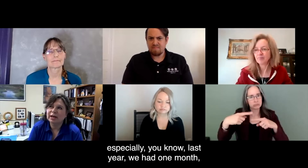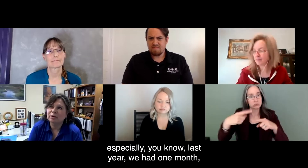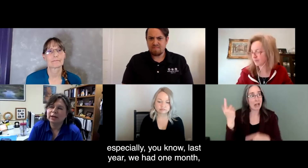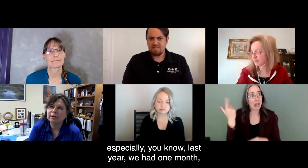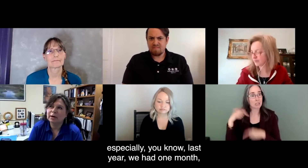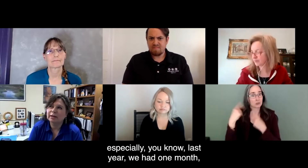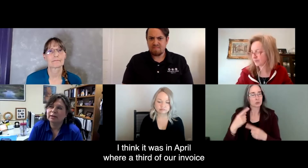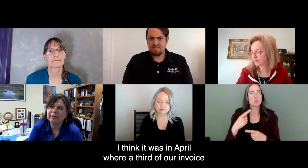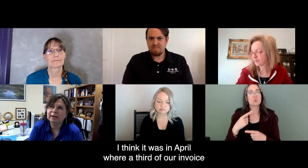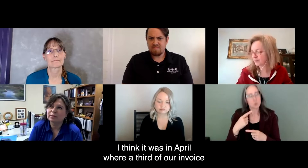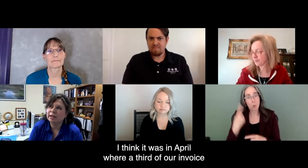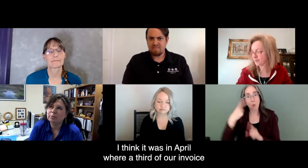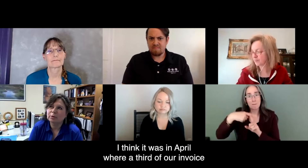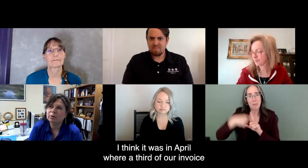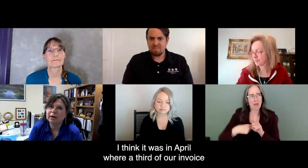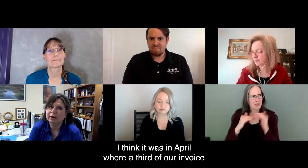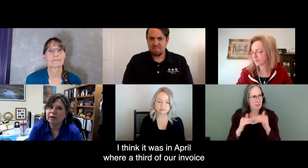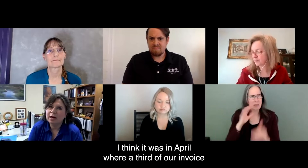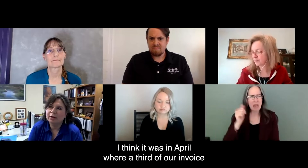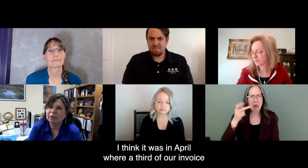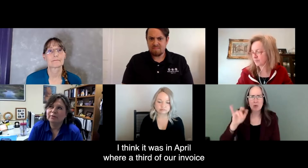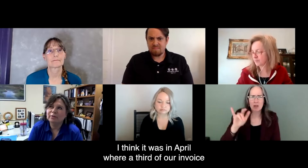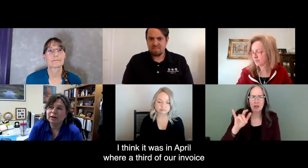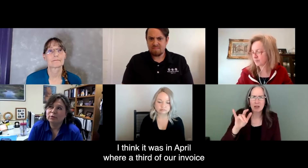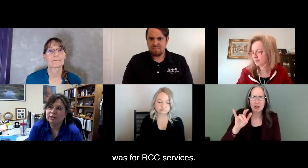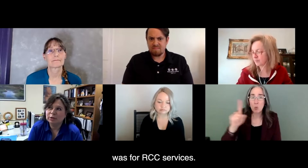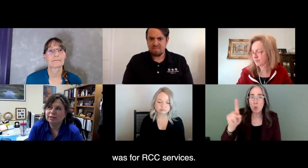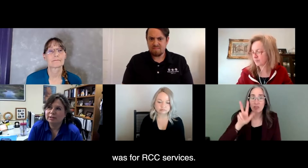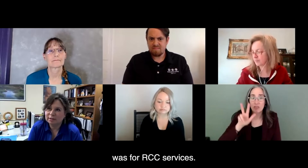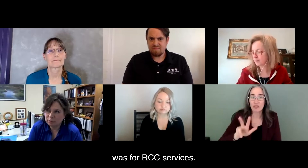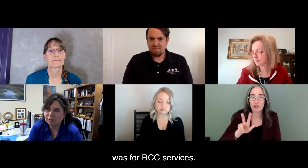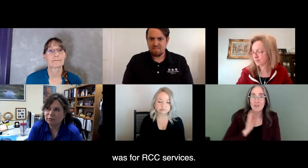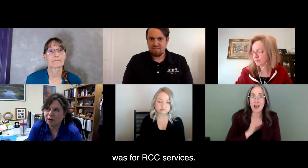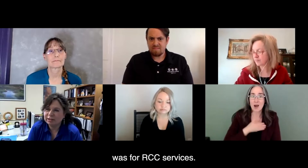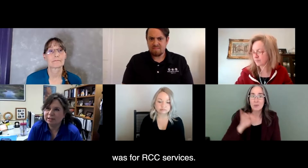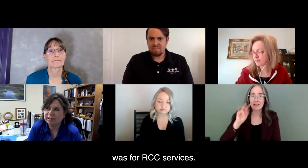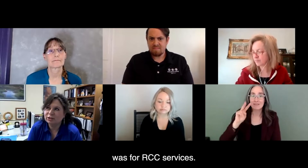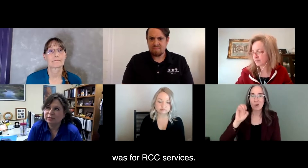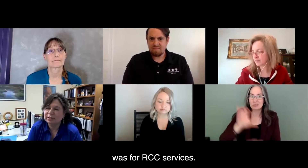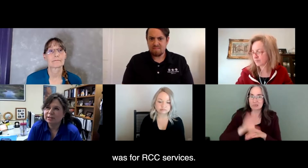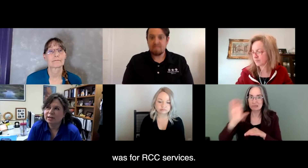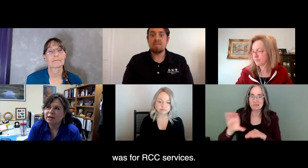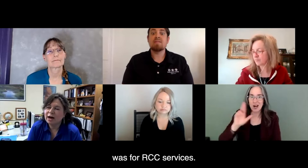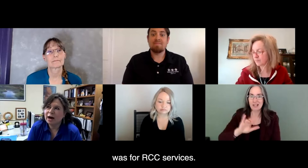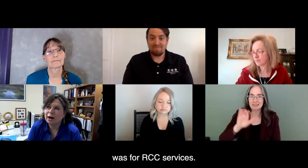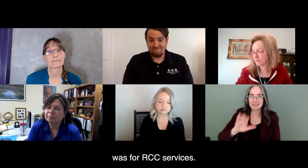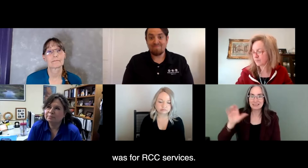we had 1 month, I think it was in April, where a third of our invoice was for RCC services.